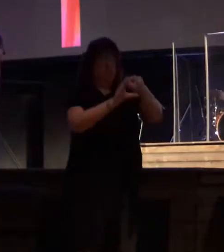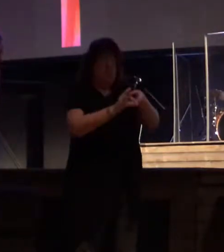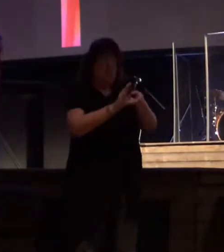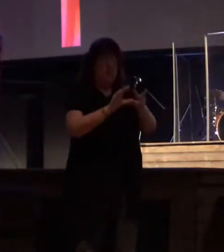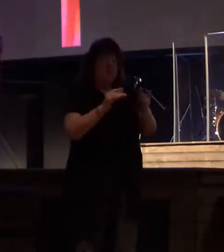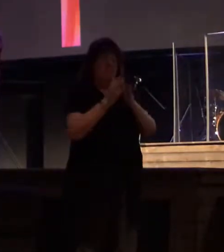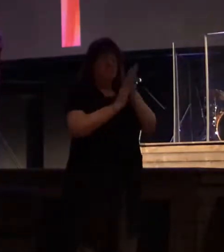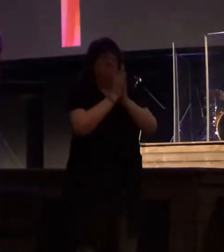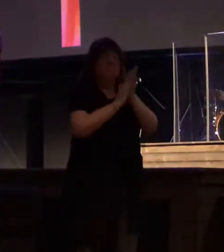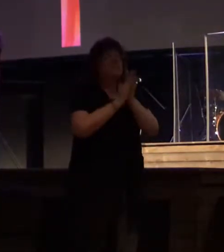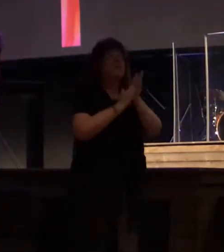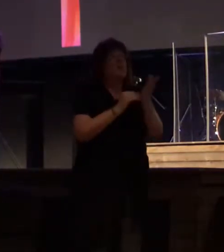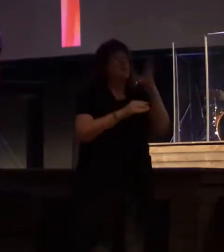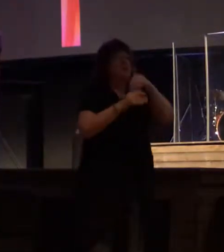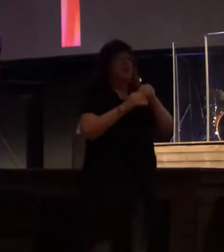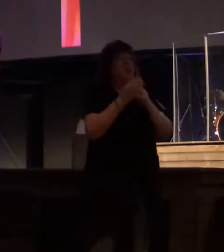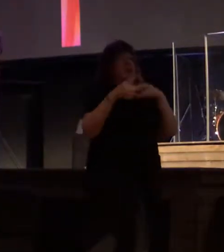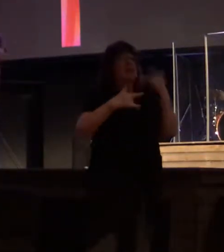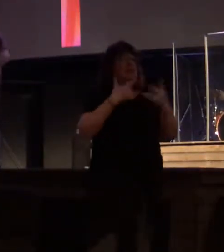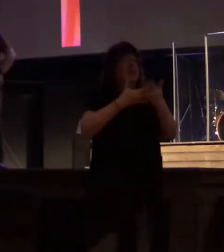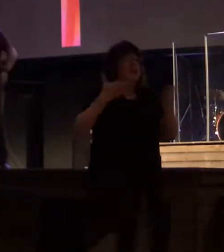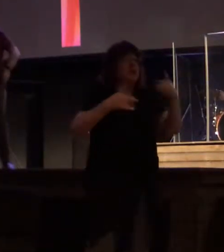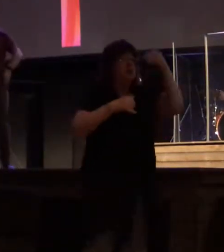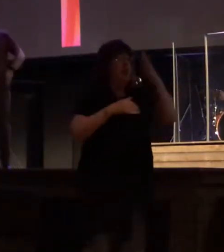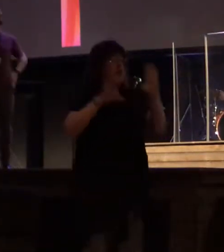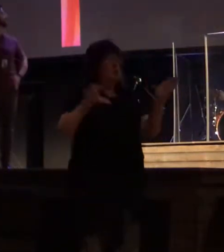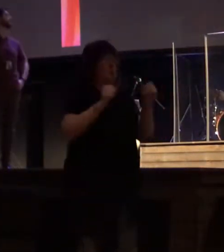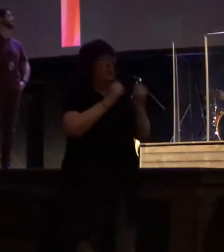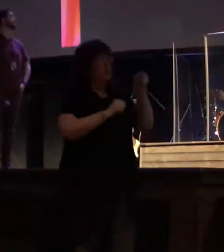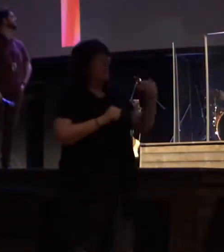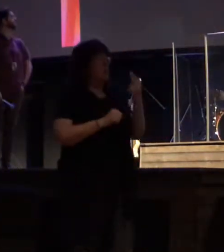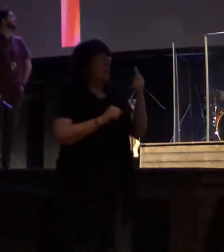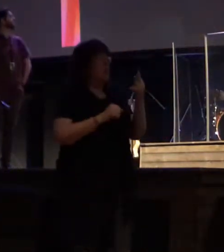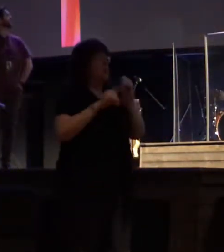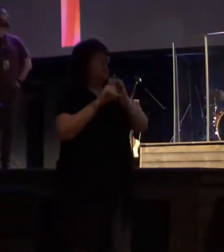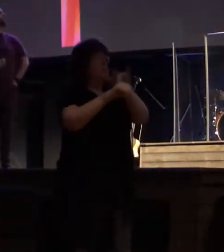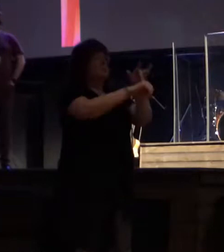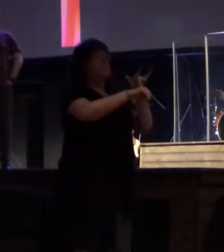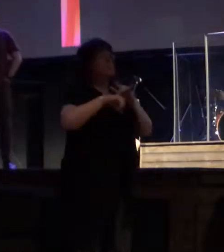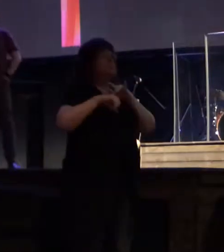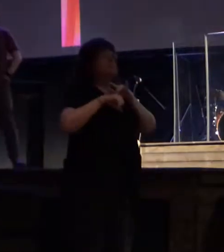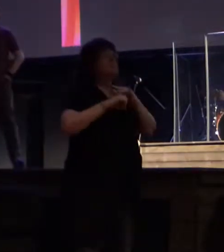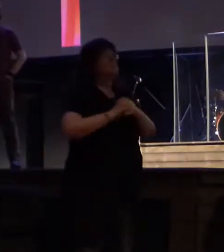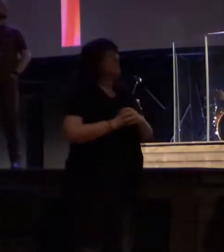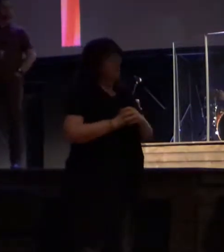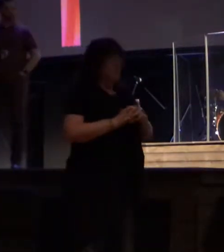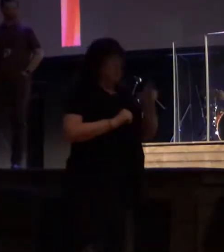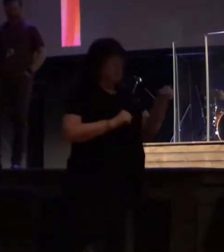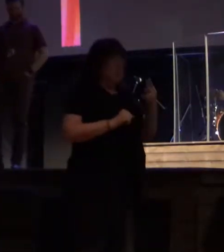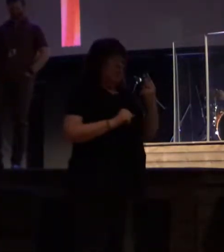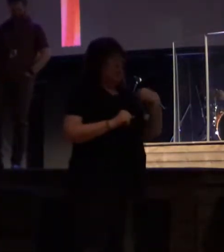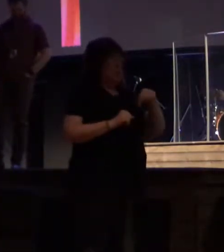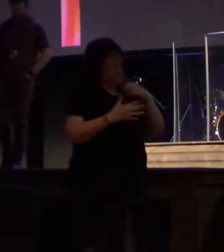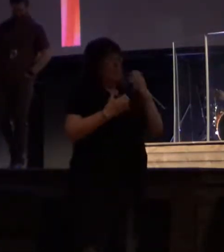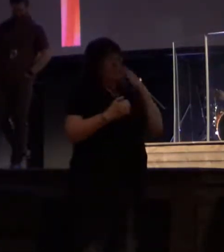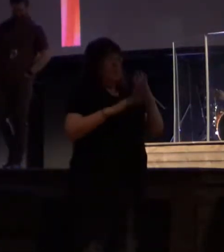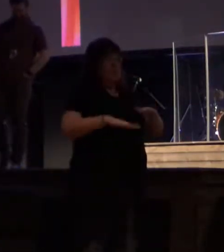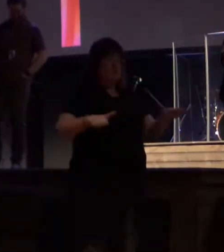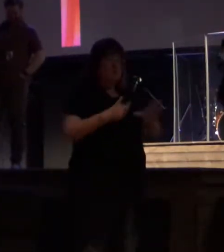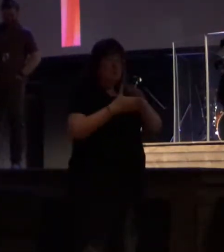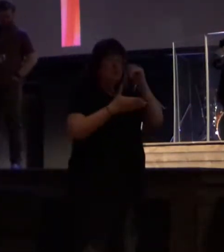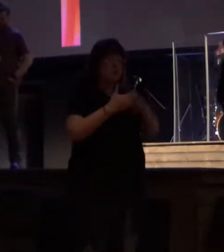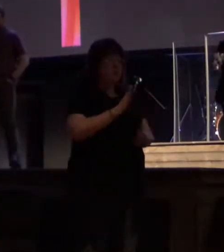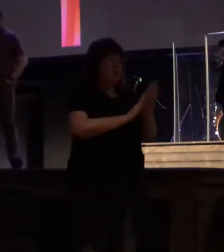in the adventure and be a part of the exciting things God is doing through Pure Heart Outreach. At Pure Heart, we desire to see children